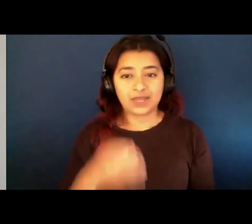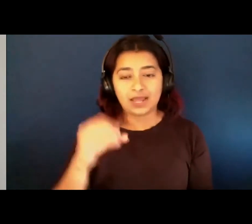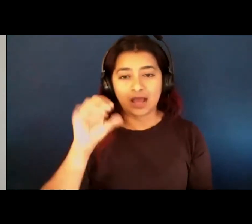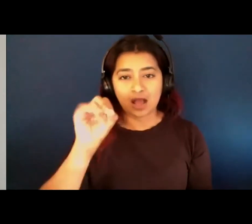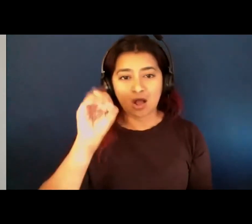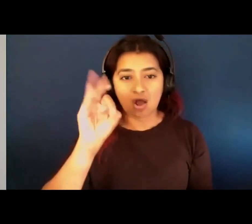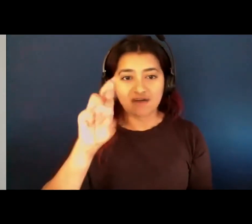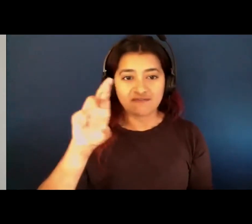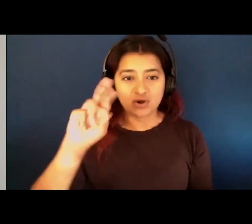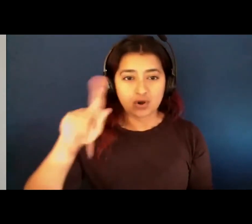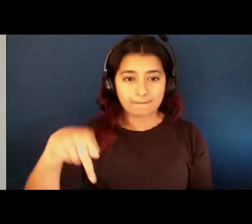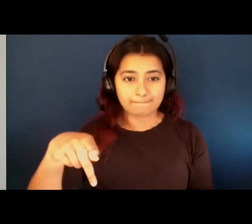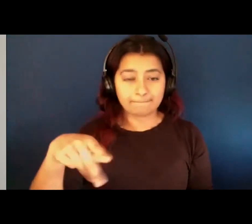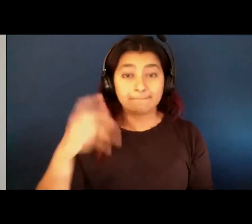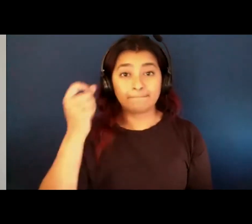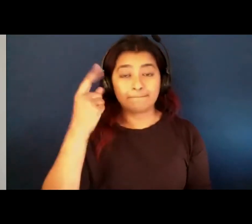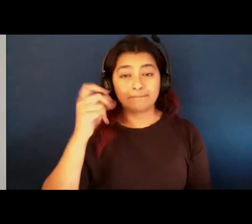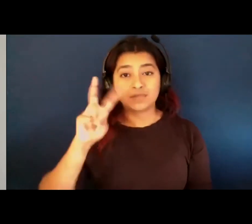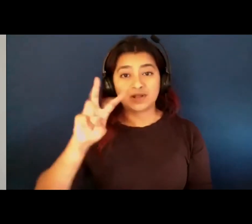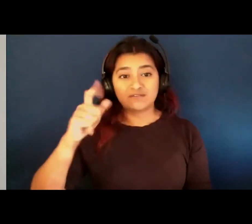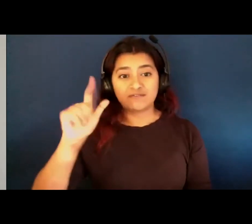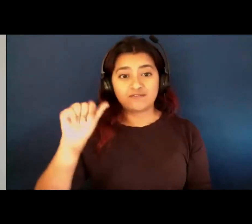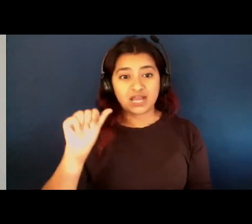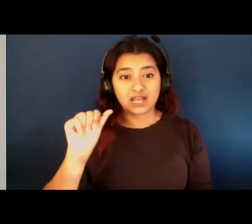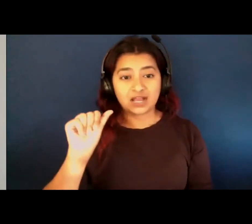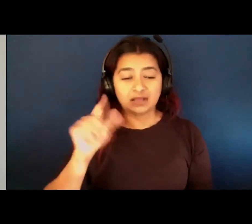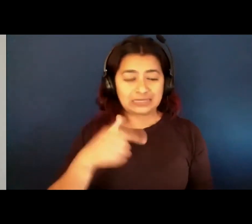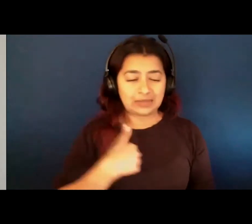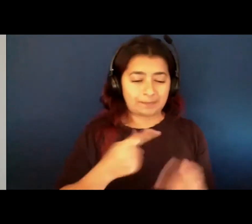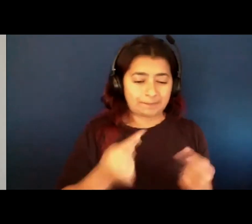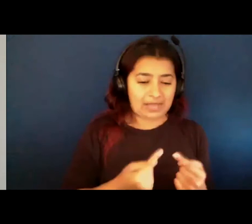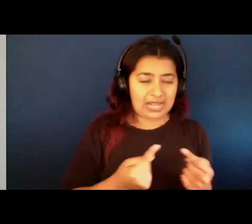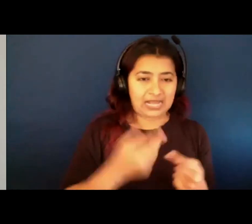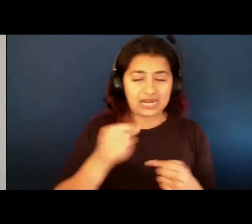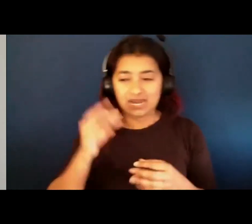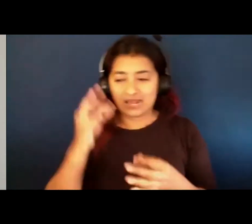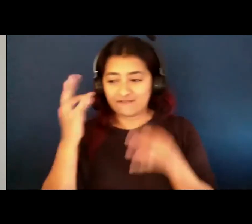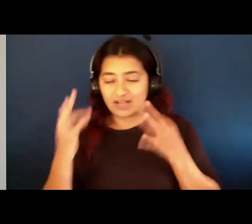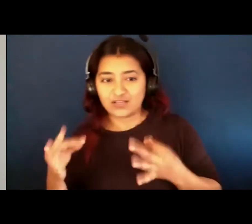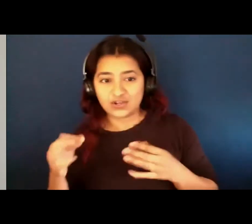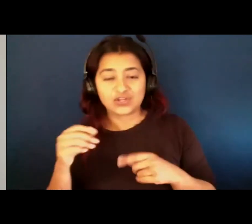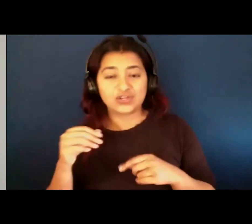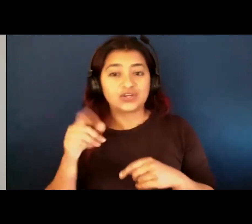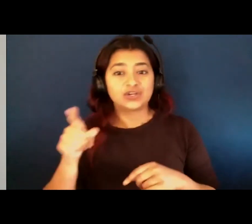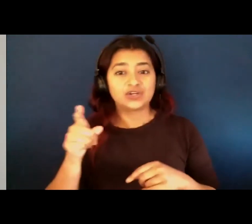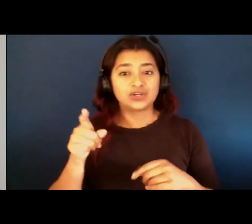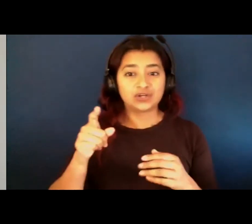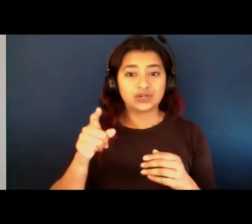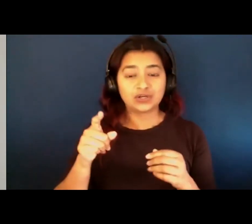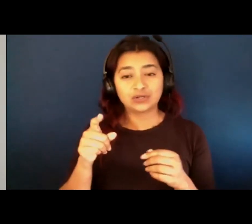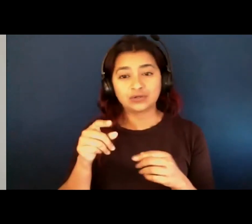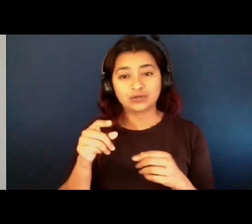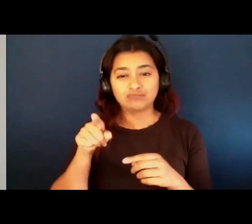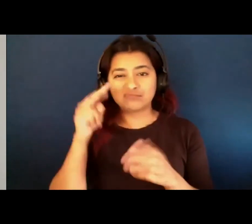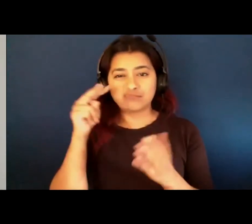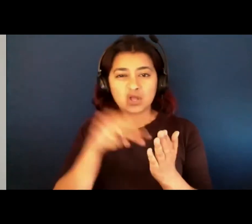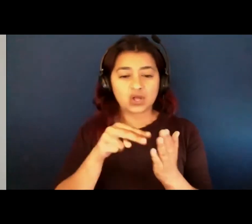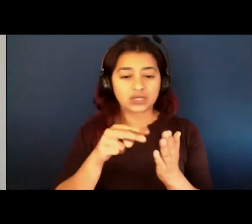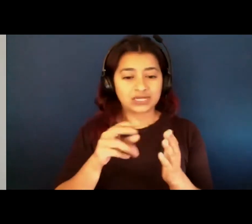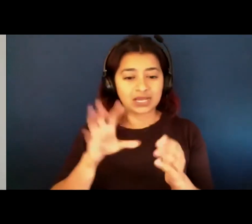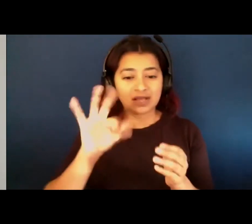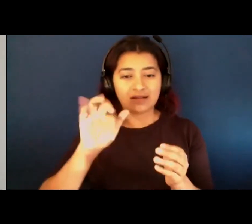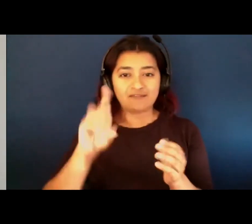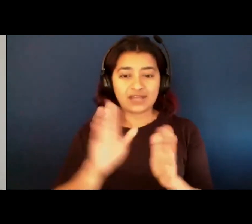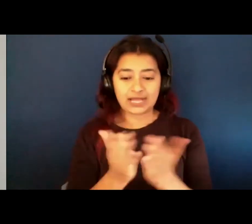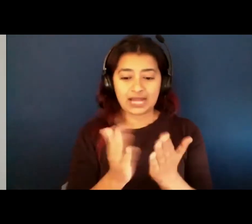Meanwhile, Vega, in between spurts of pain and feathers, flipped through a dog-eared field guide of birds and ID'd